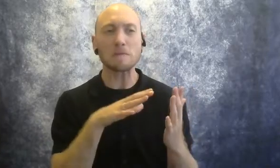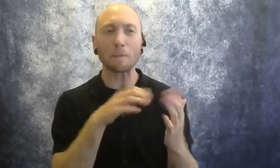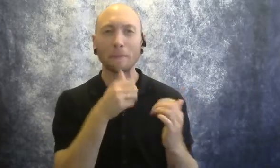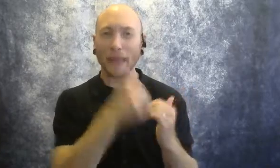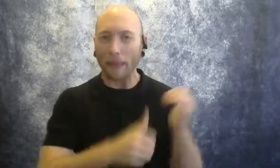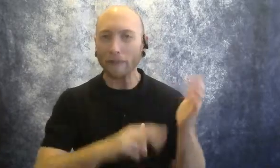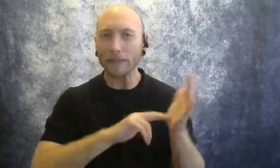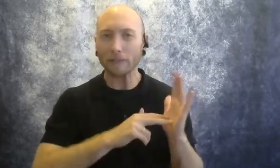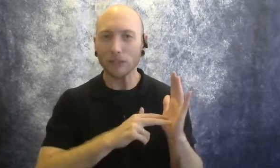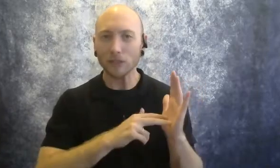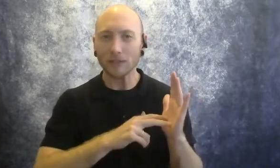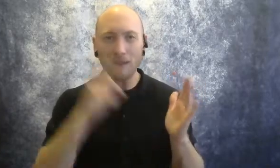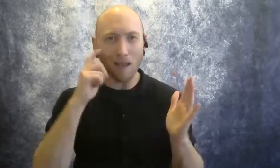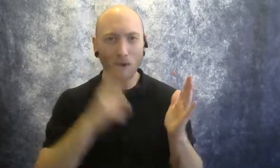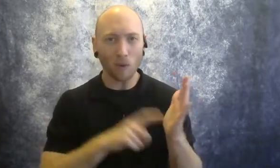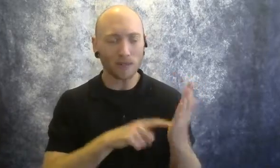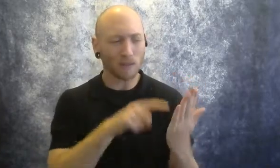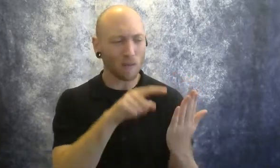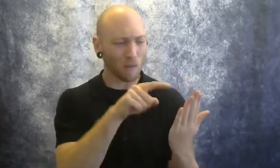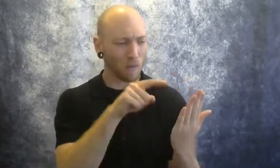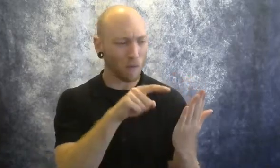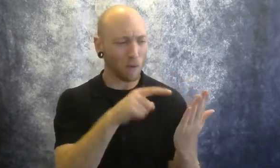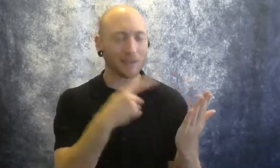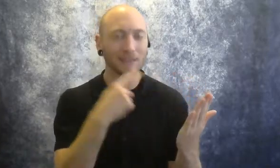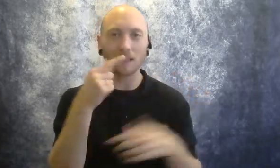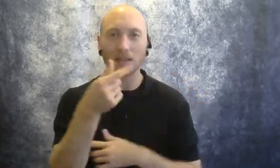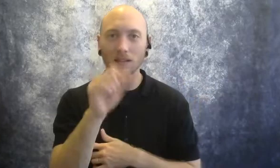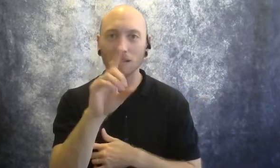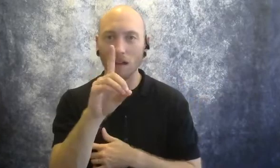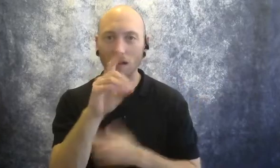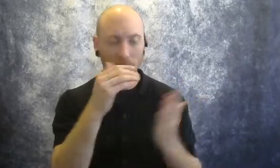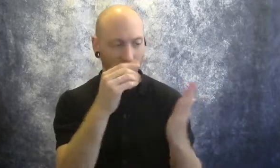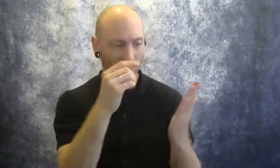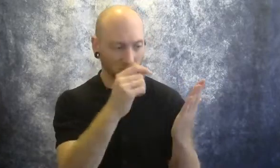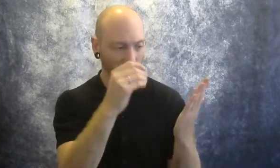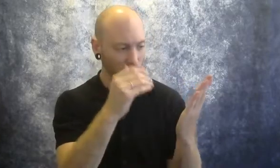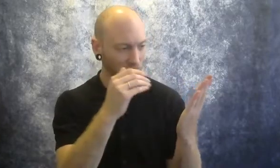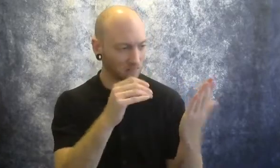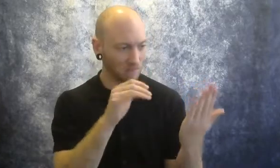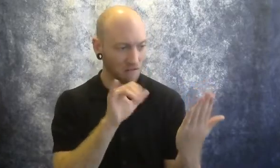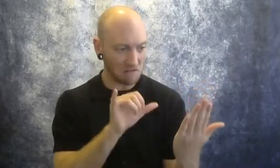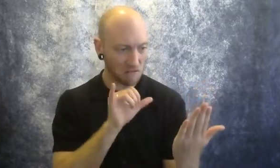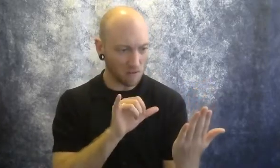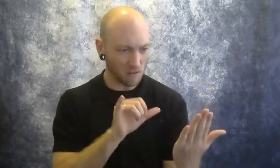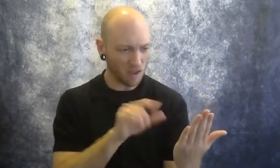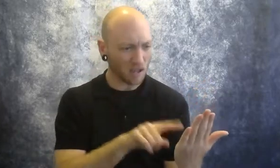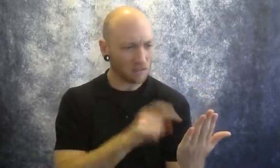one. And also in every definition, I had the word God. And through looking at that,